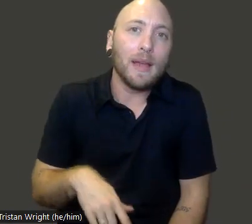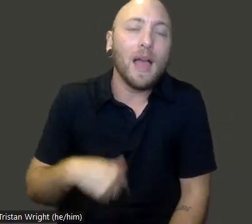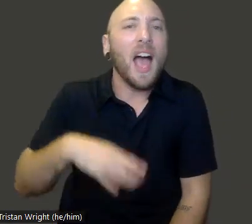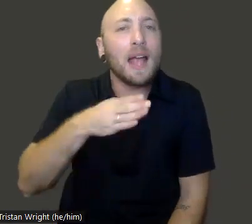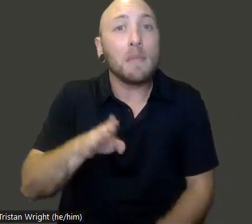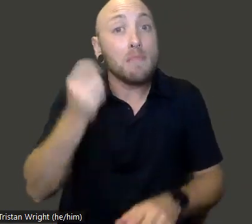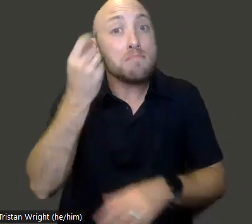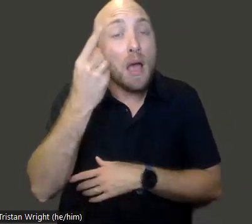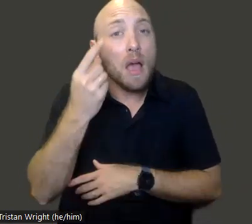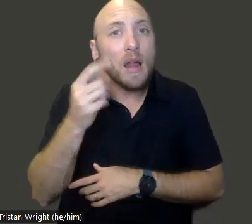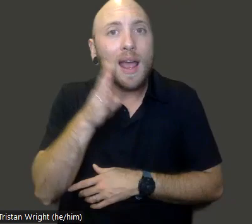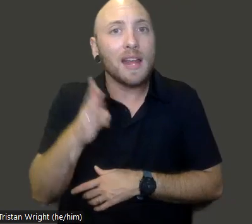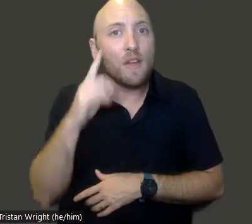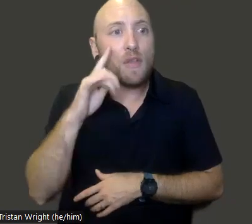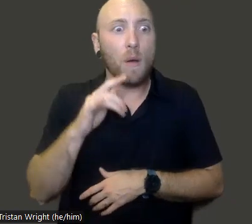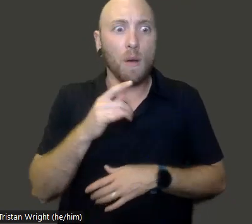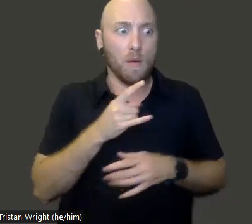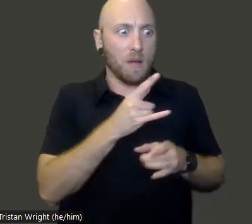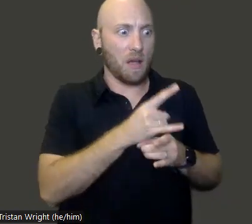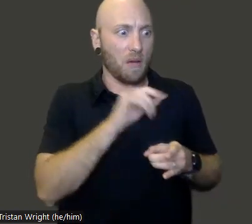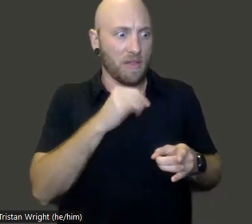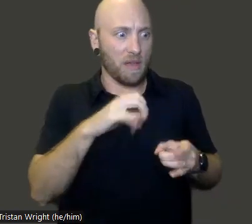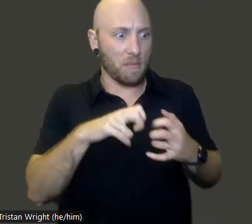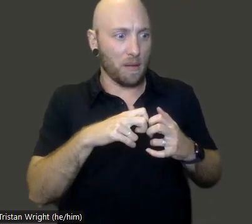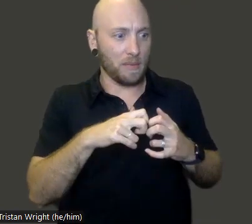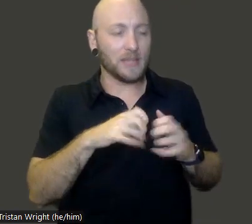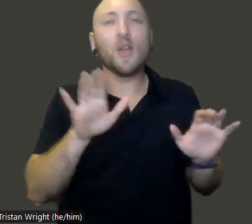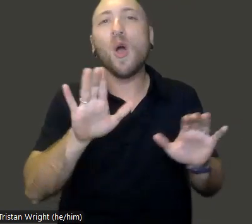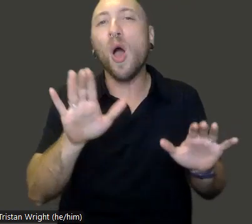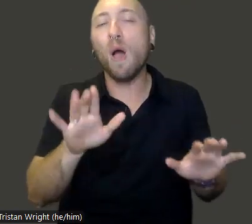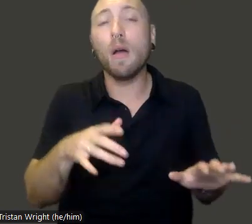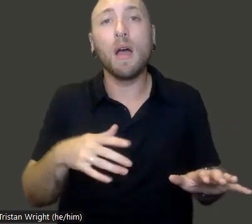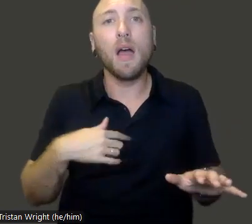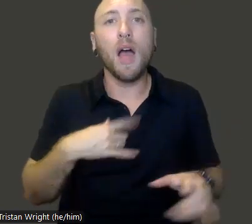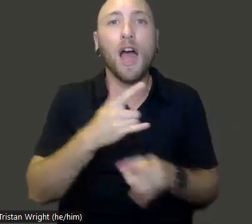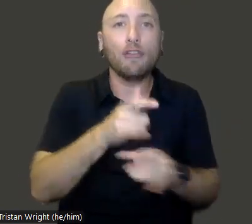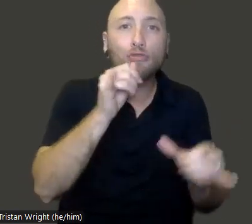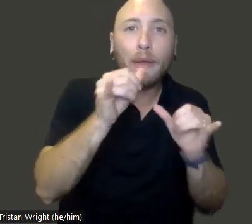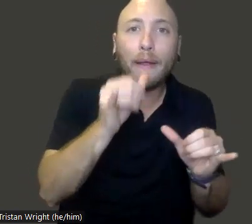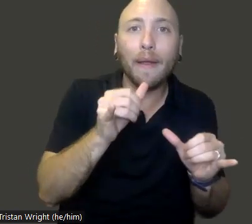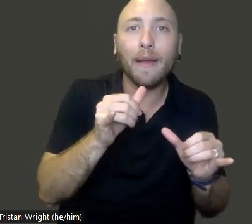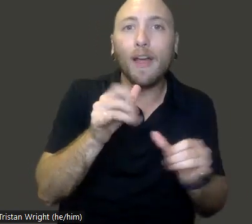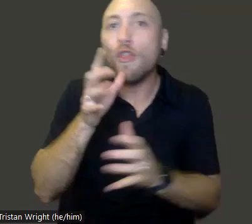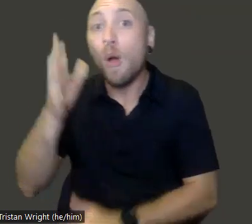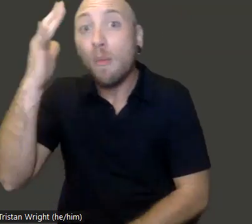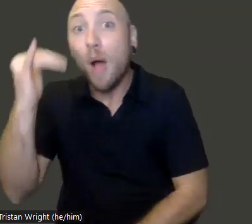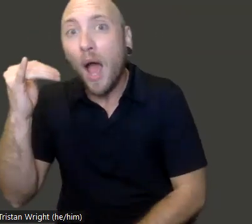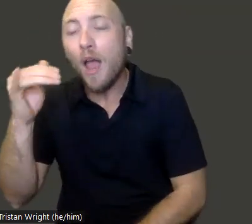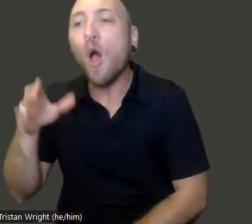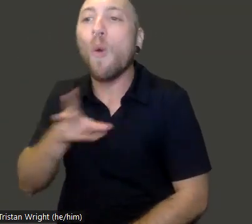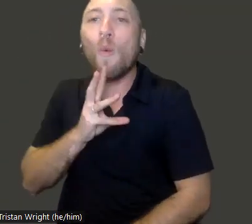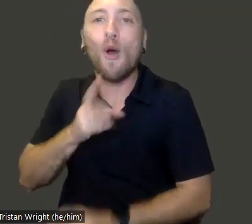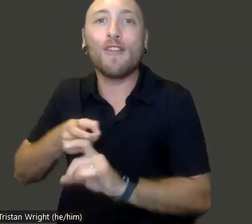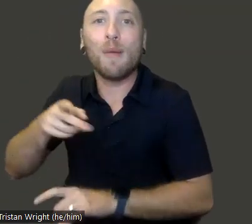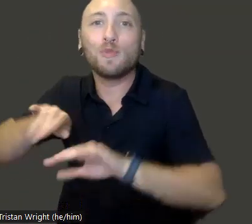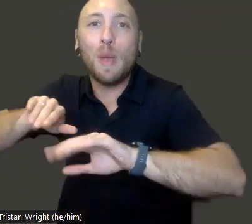was always, you know, I shouldn't have drank that pool water with that alcohol that I was trying to extract from the pool water, you